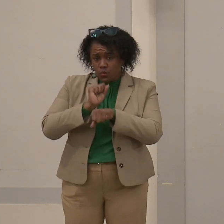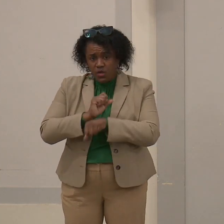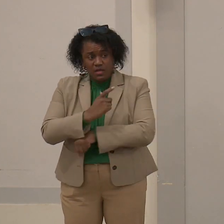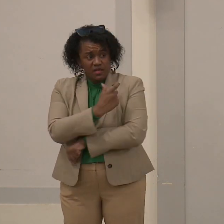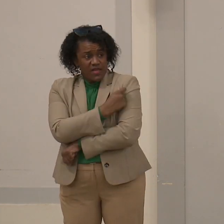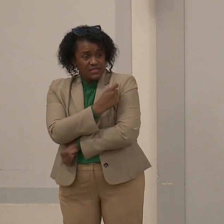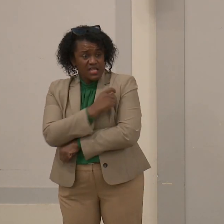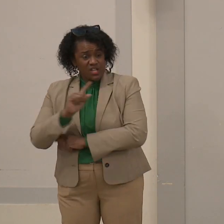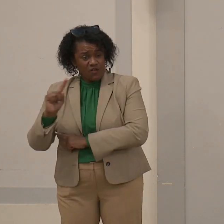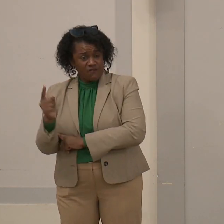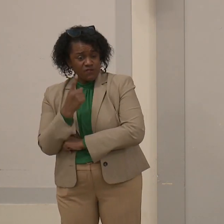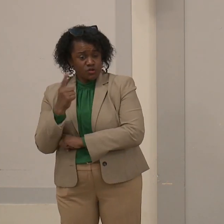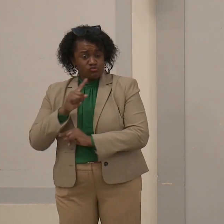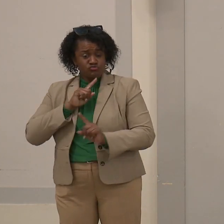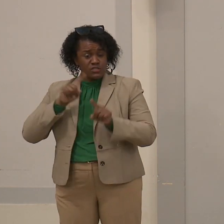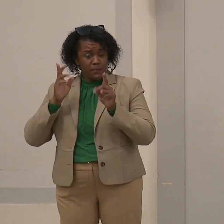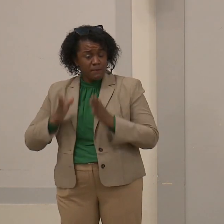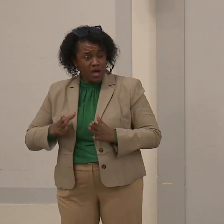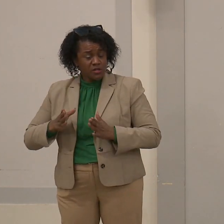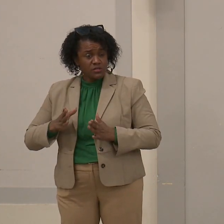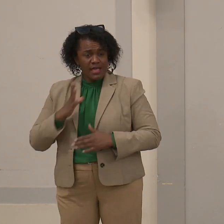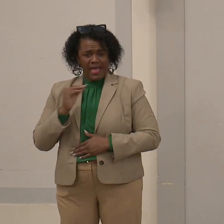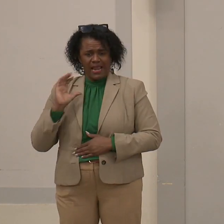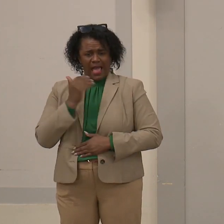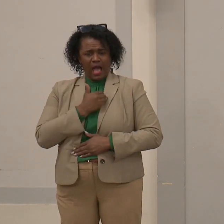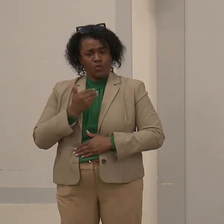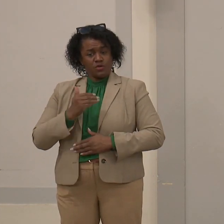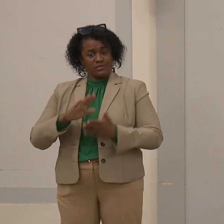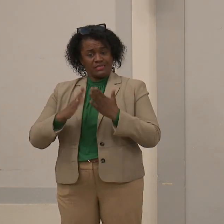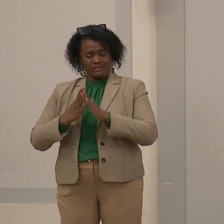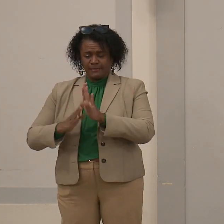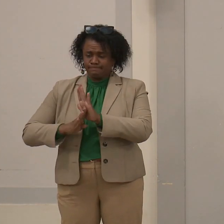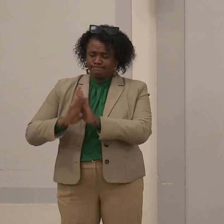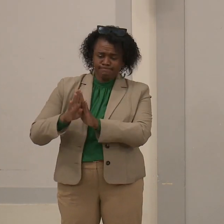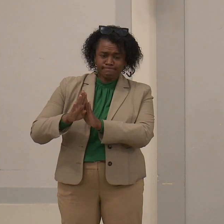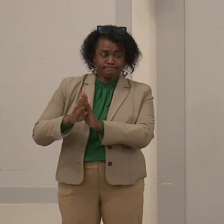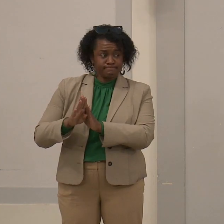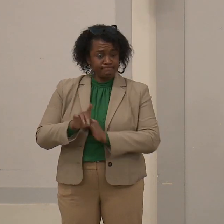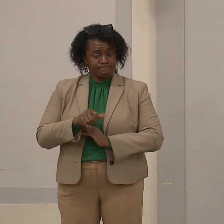our first responders and helping to move our city forward. At this time, I'll turn it